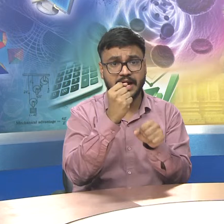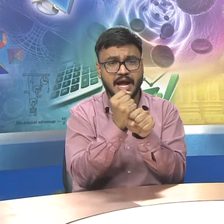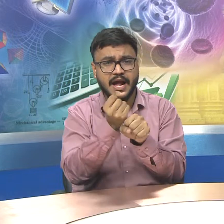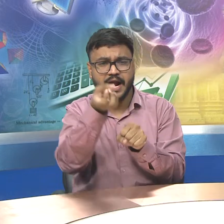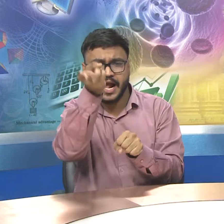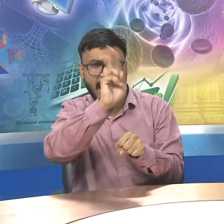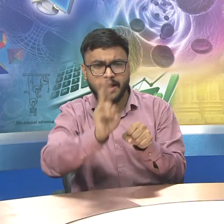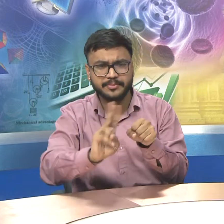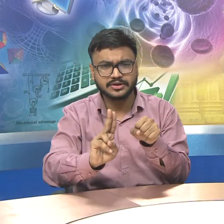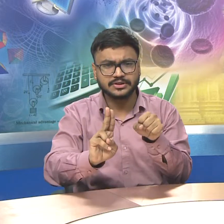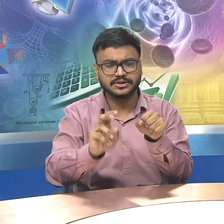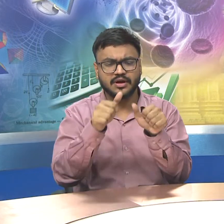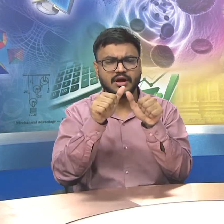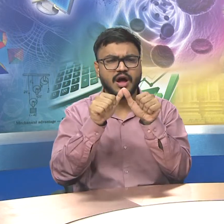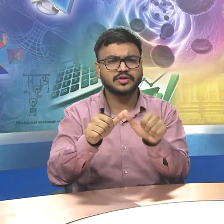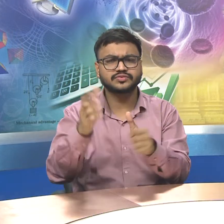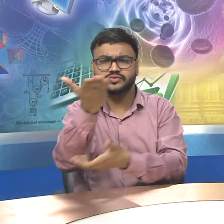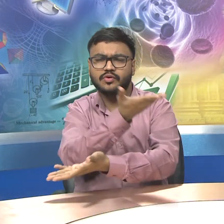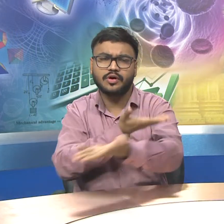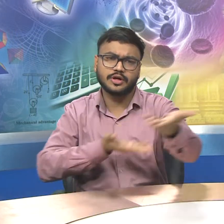First, grammar.